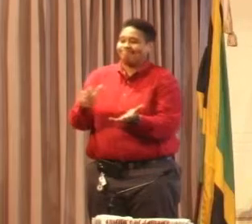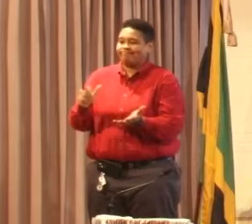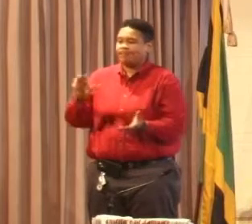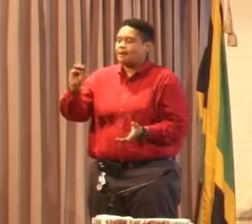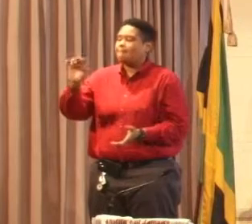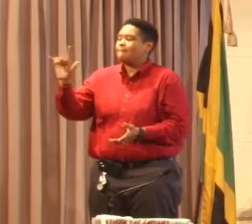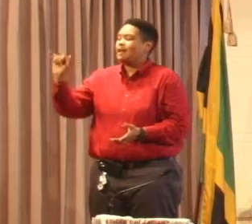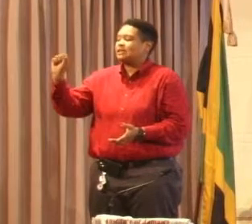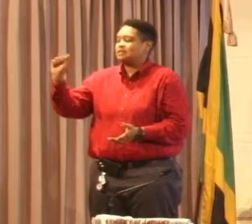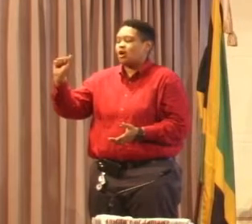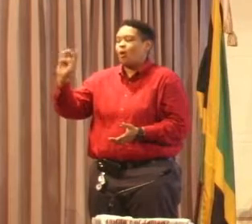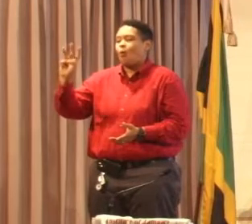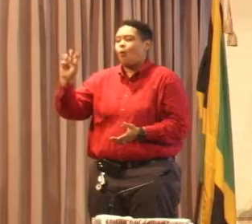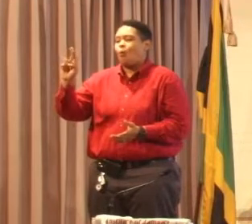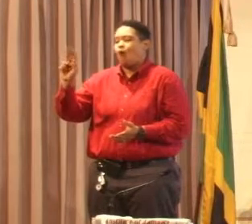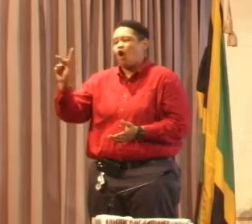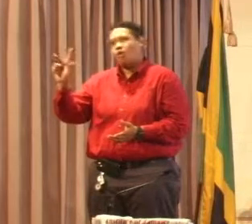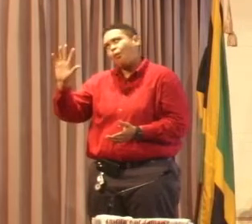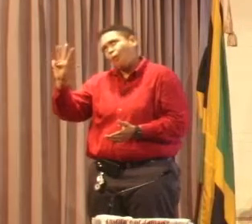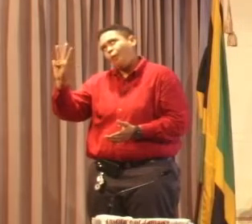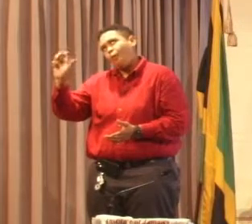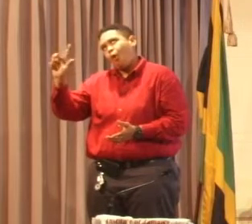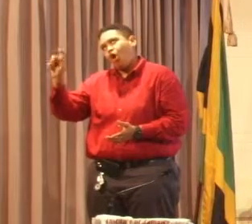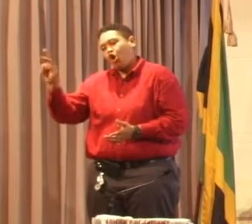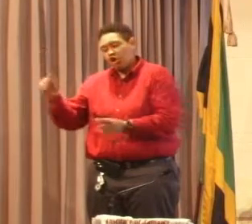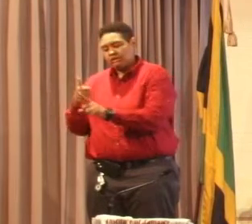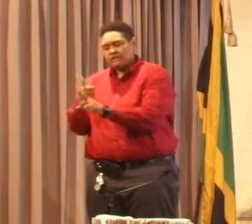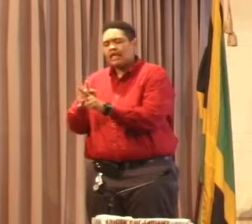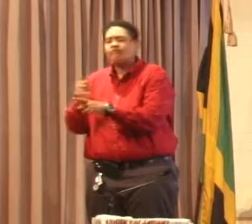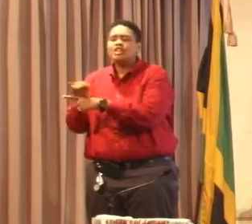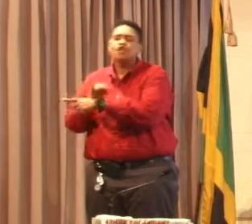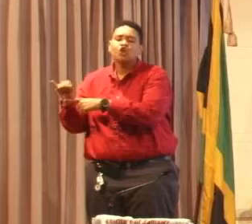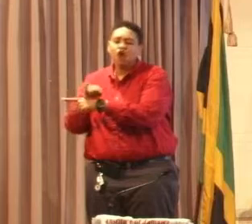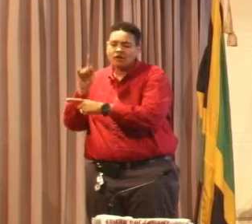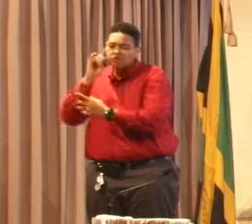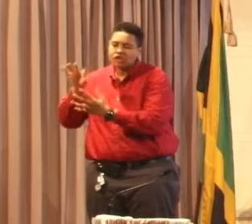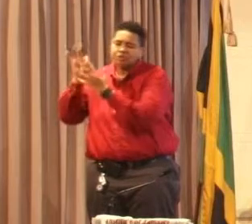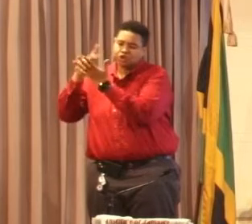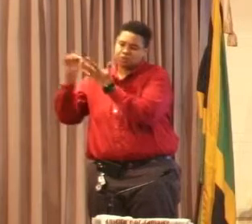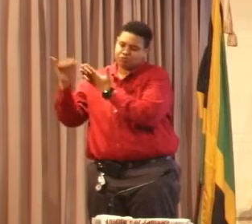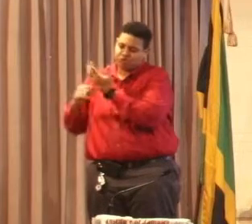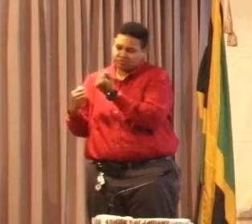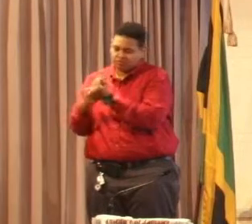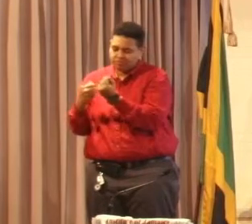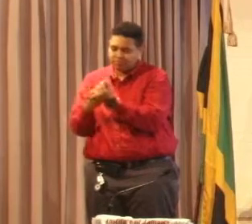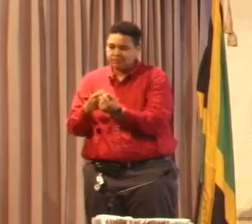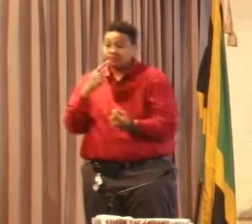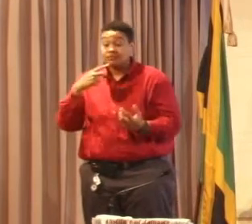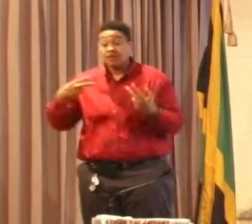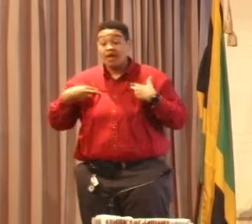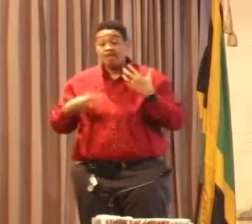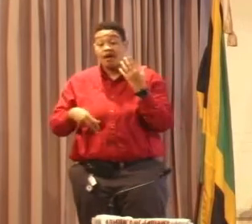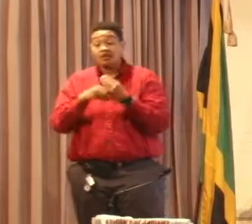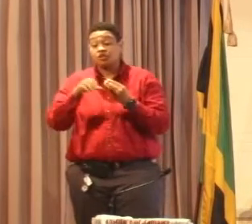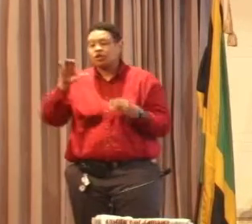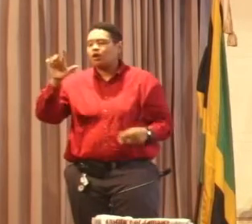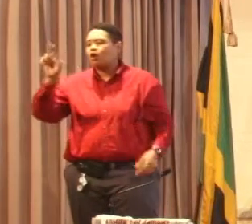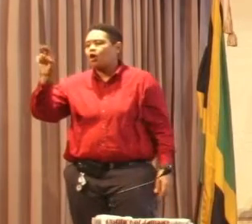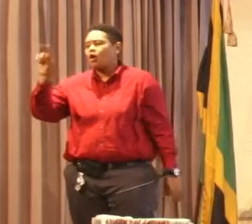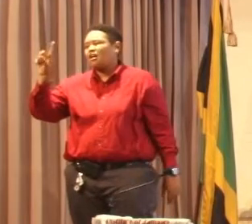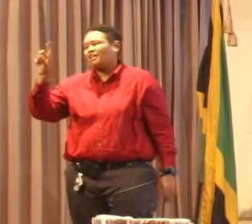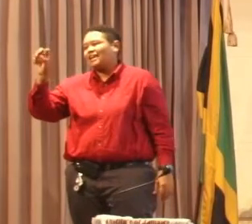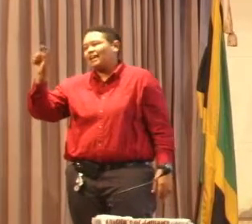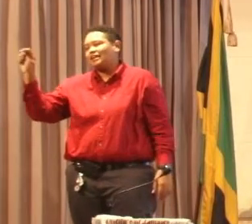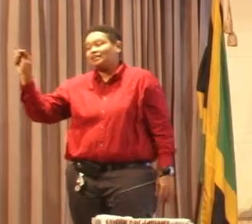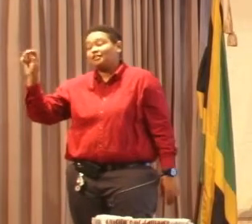intern from the Public Relations and Special Projects. We have also Mrs. Claudette Richards